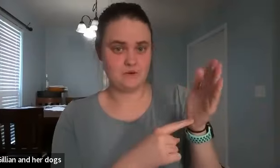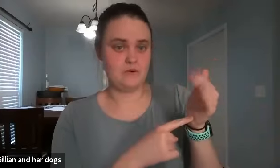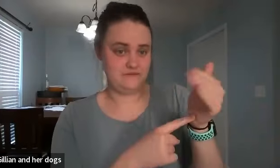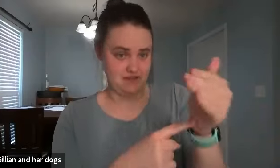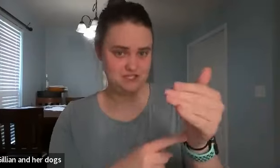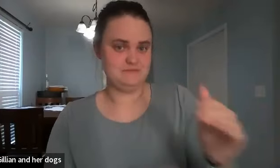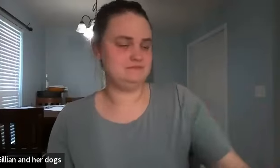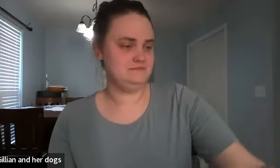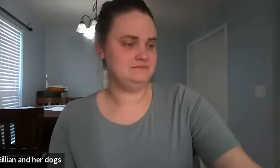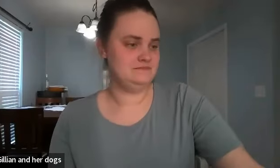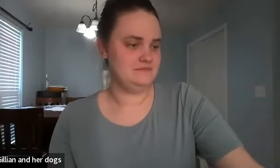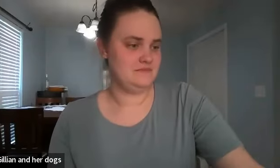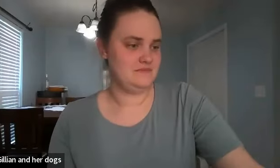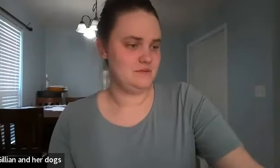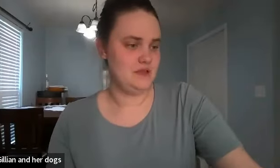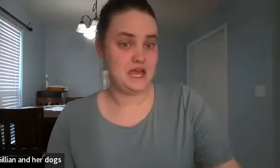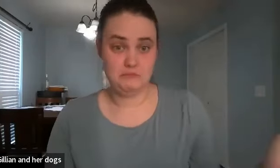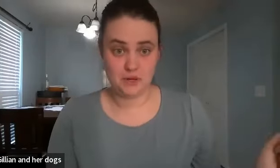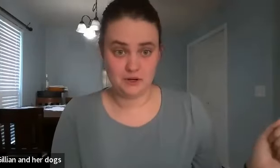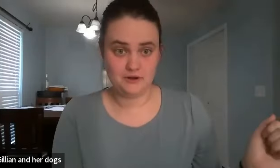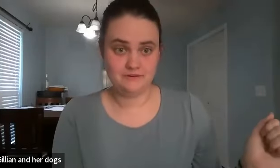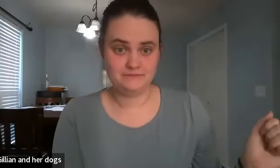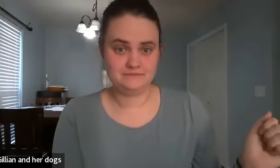or fish. Then we had bird,